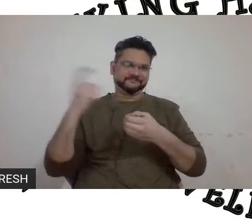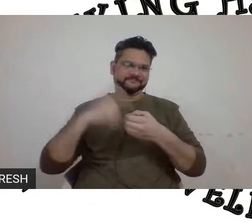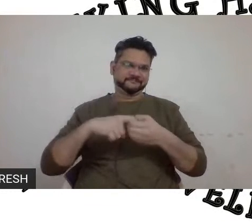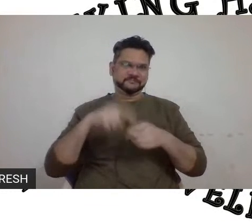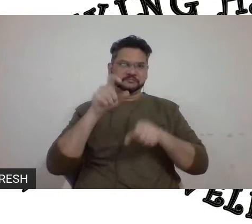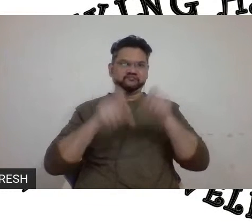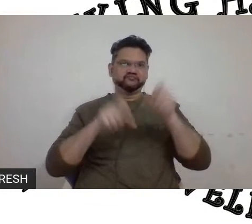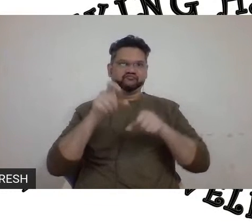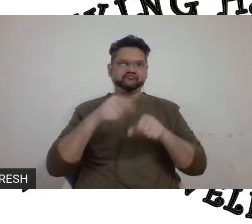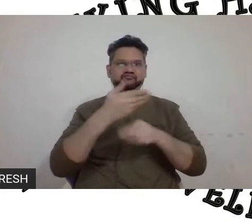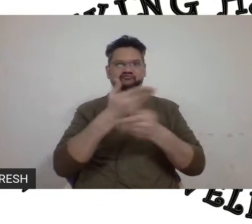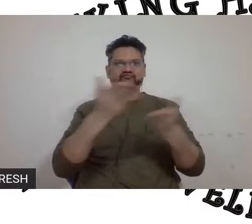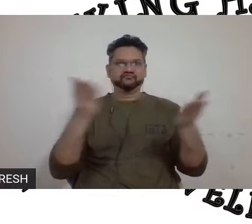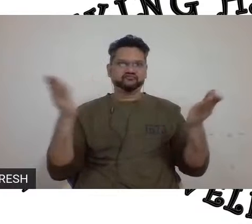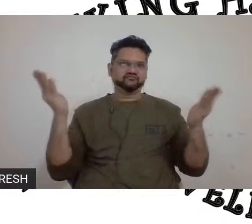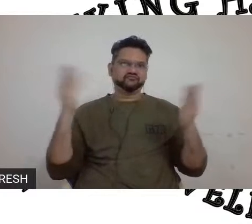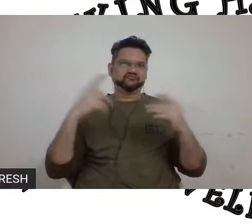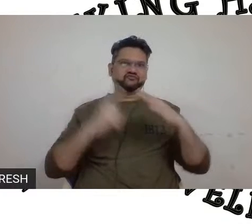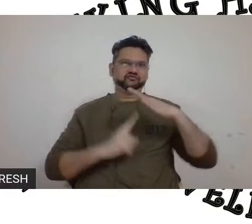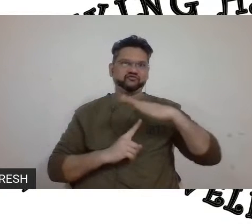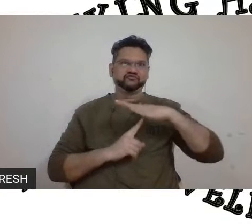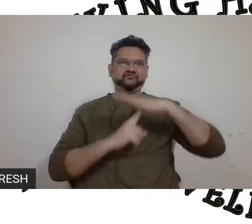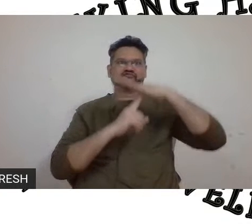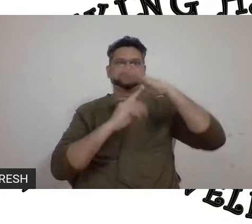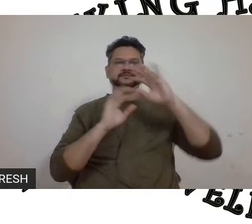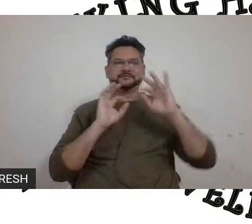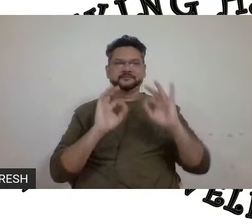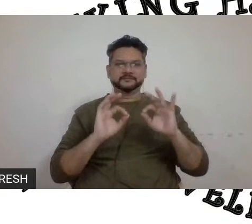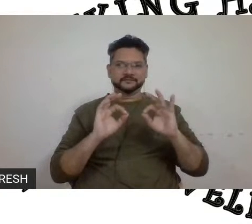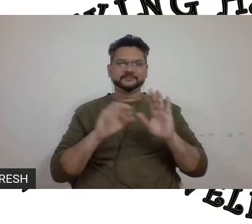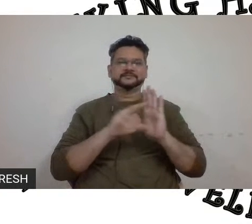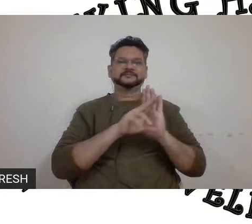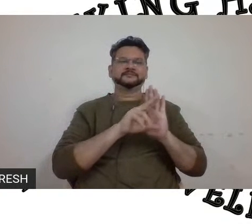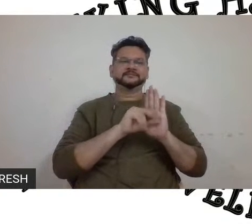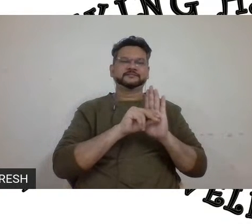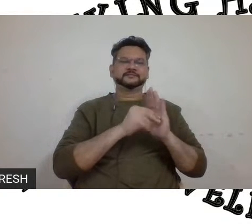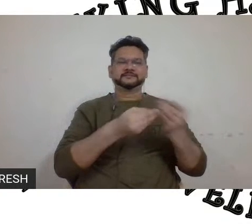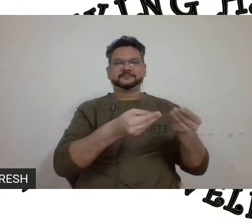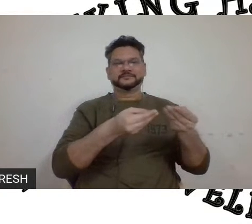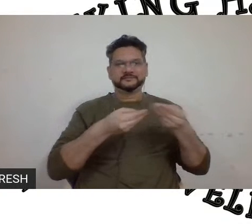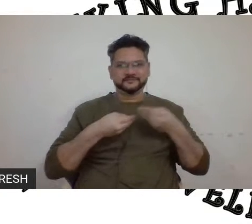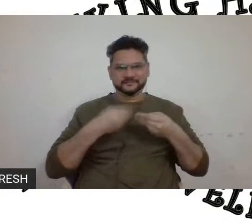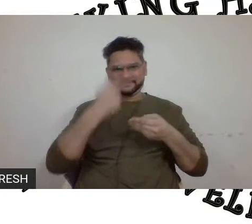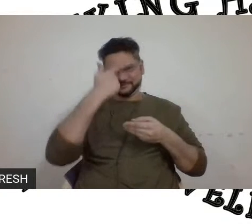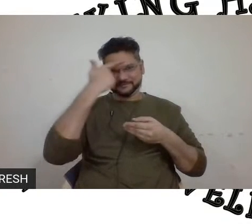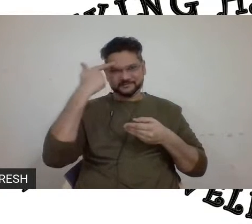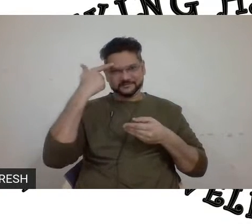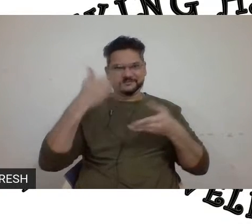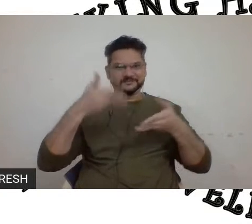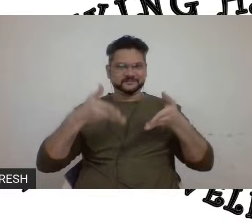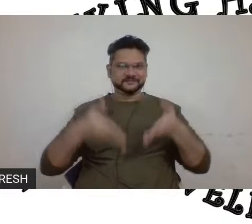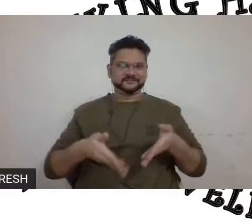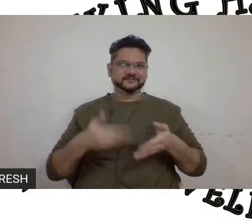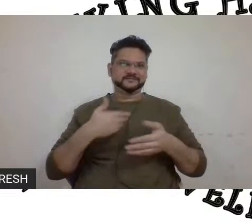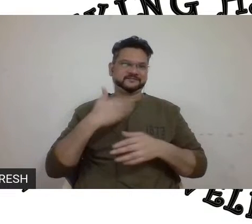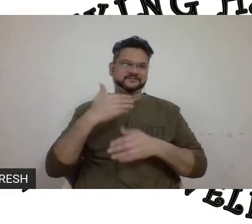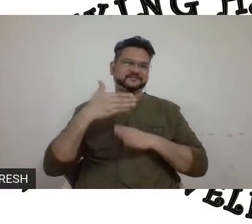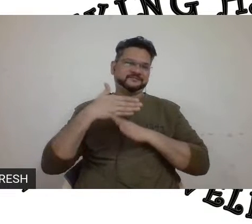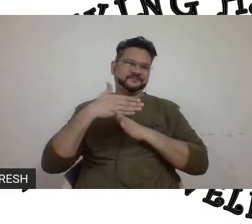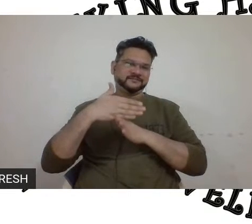and Speak Hands Welfare Foundation has given me an opportunity to share